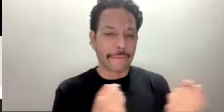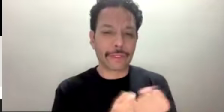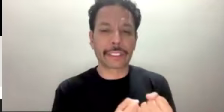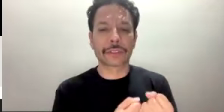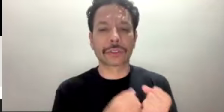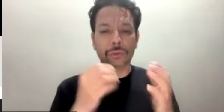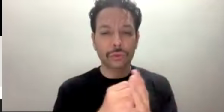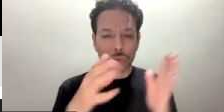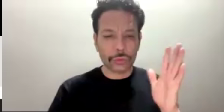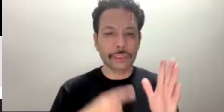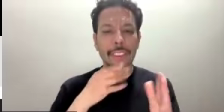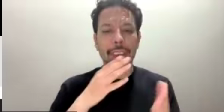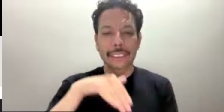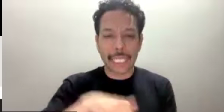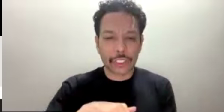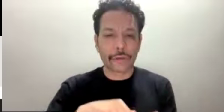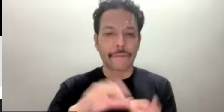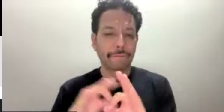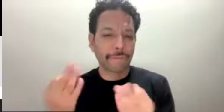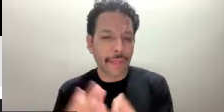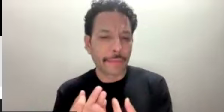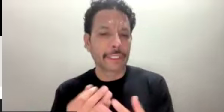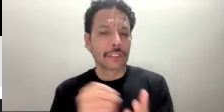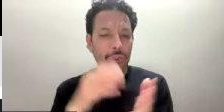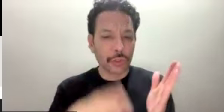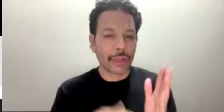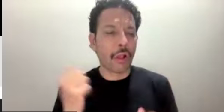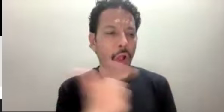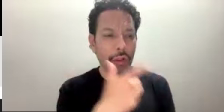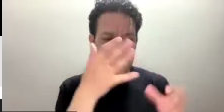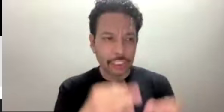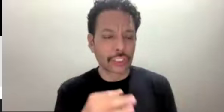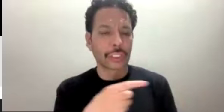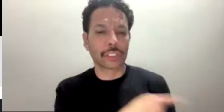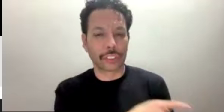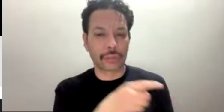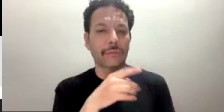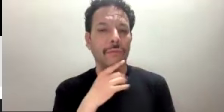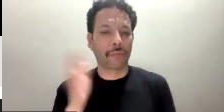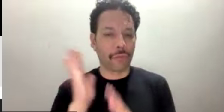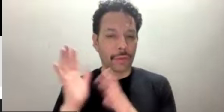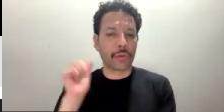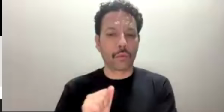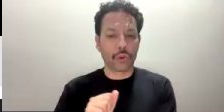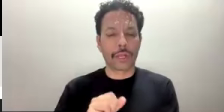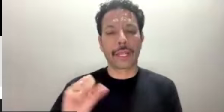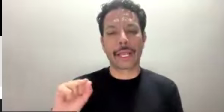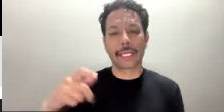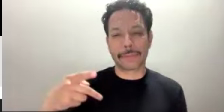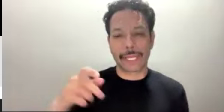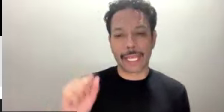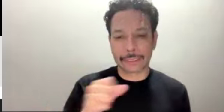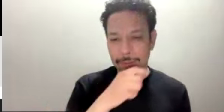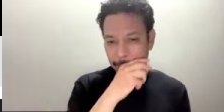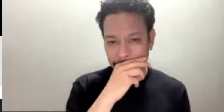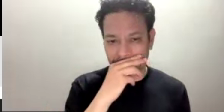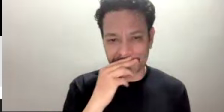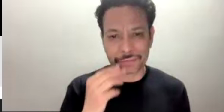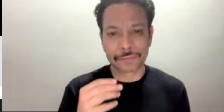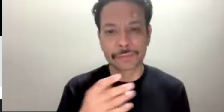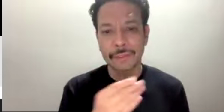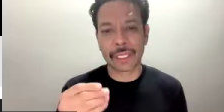families, and students in every decision that's being made. She formerly worked in SPS. and then